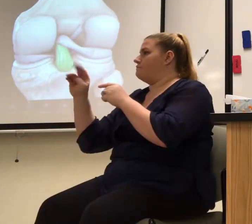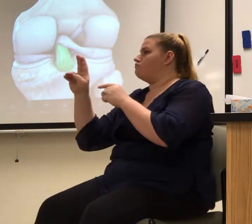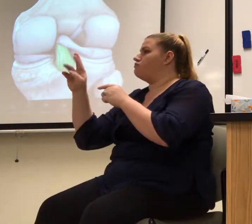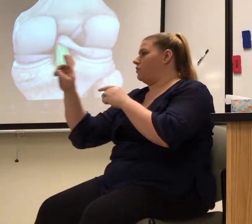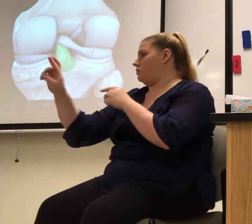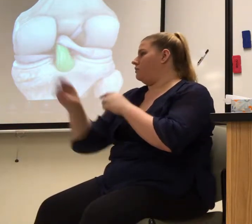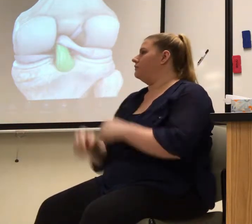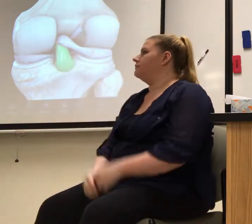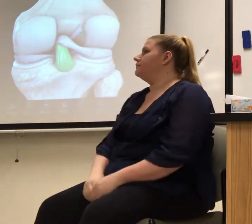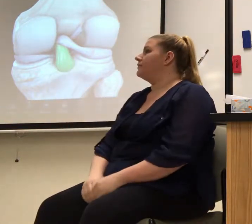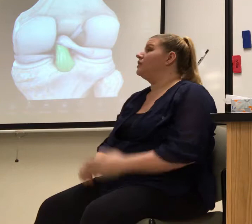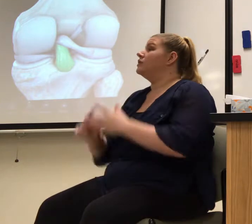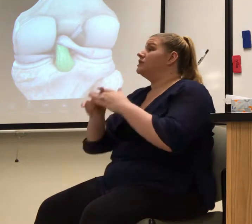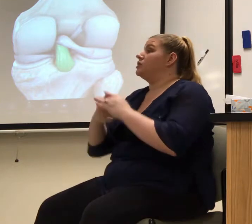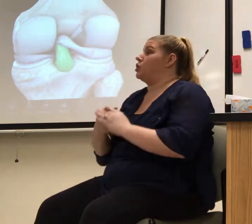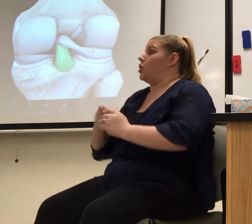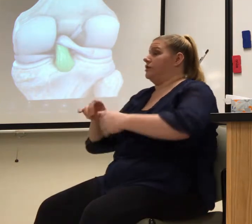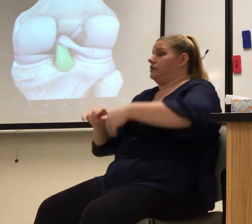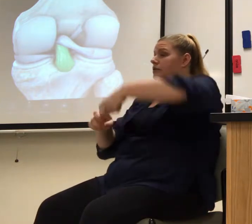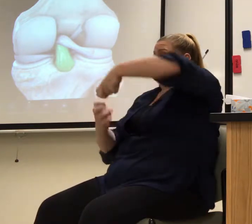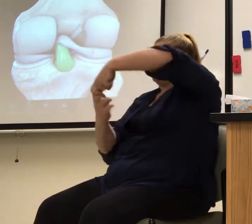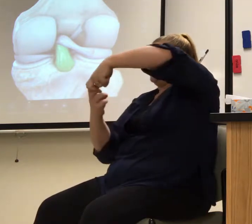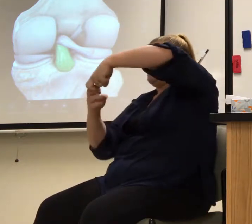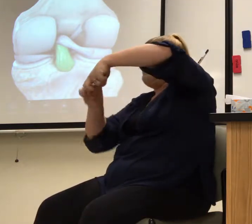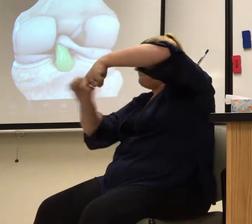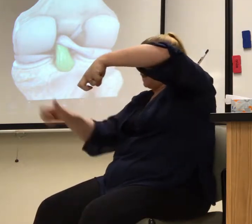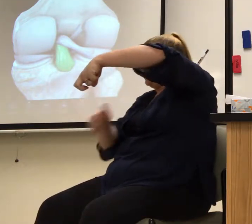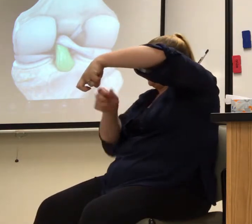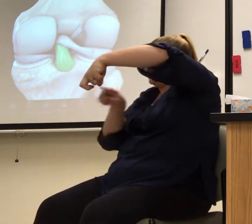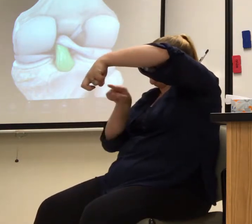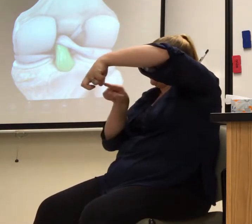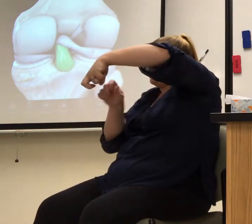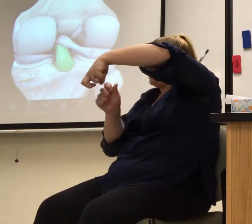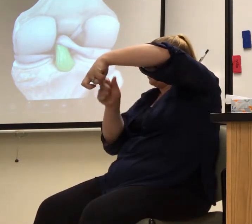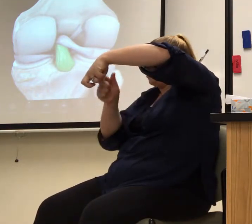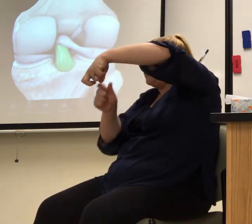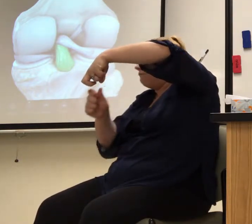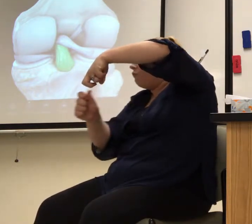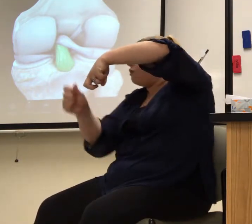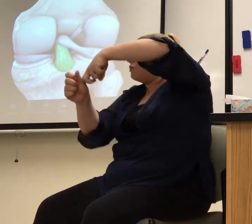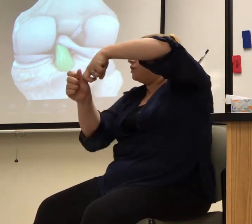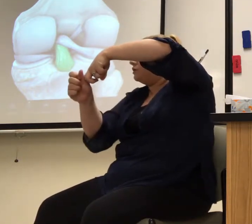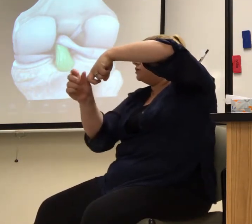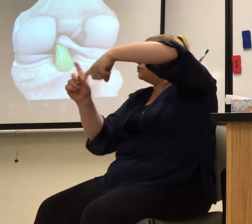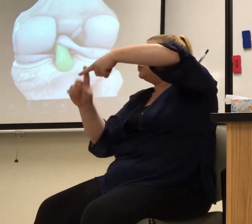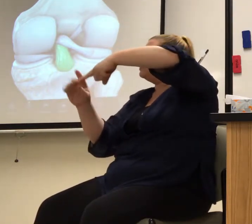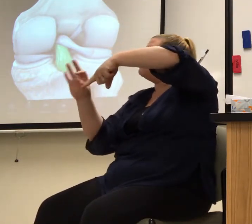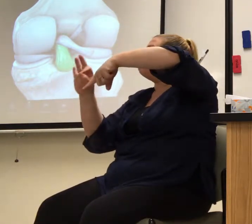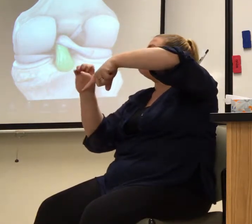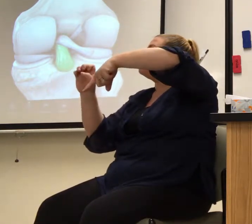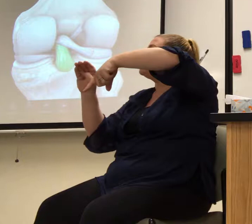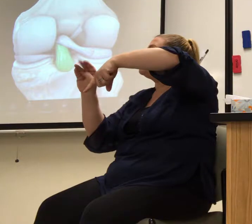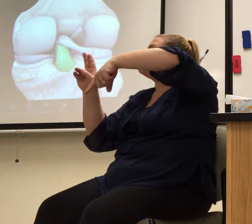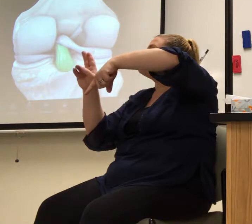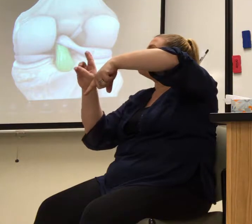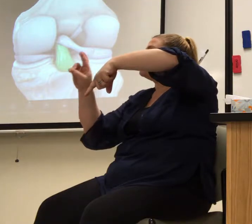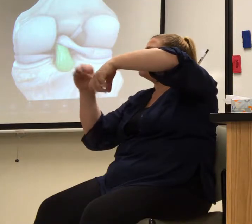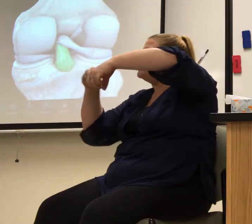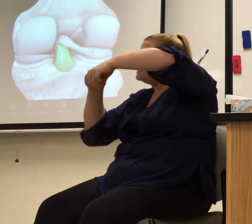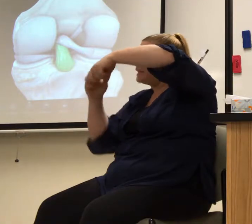So maybe it starts back here and then goes forward to the femur, inside the joint